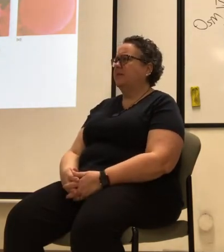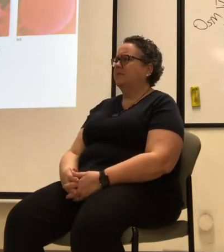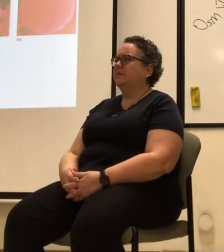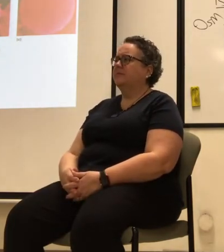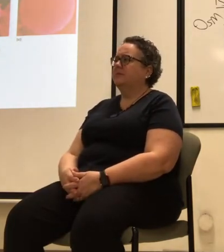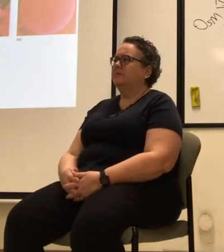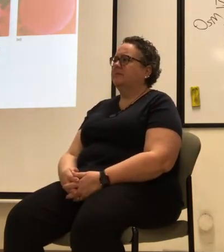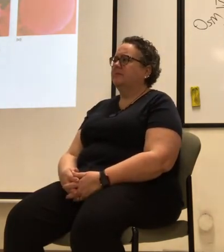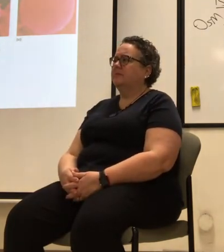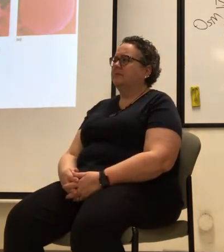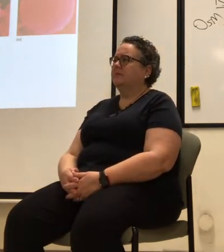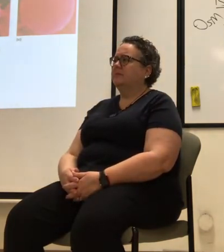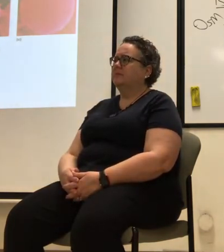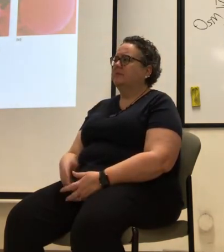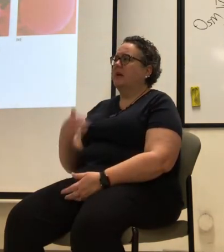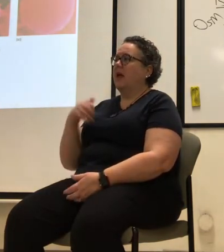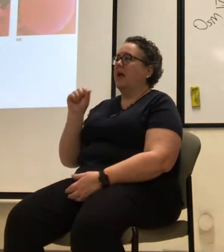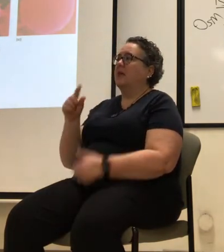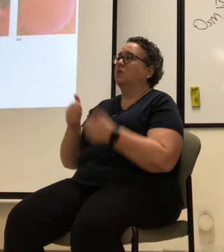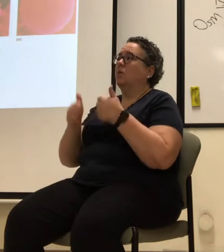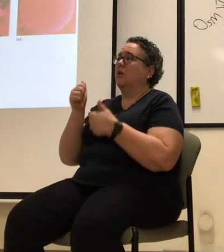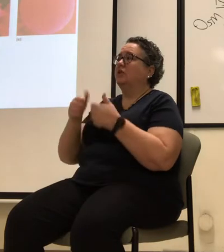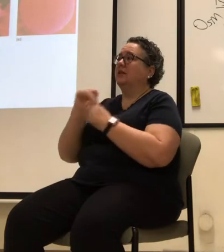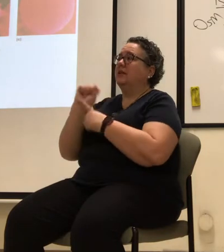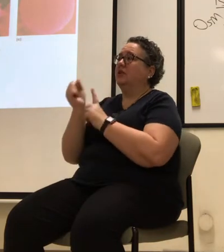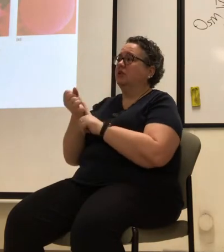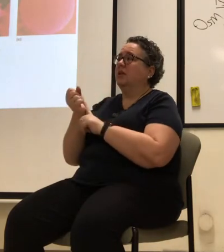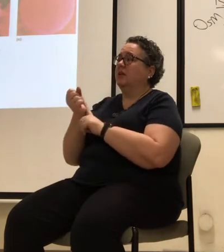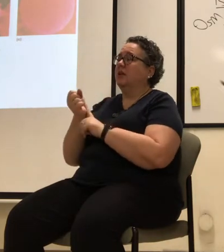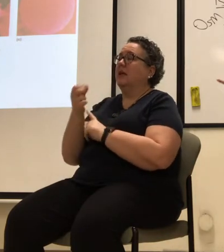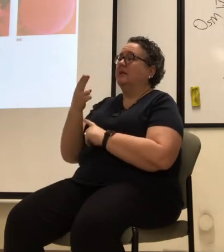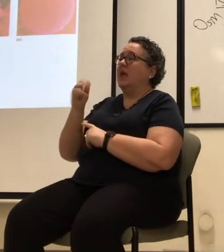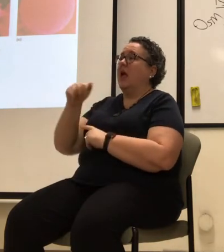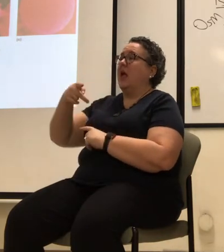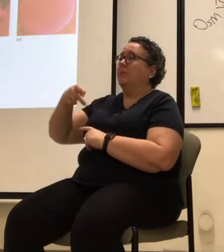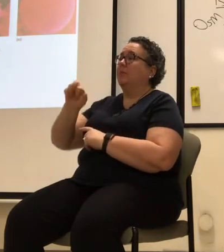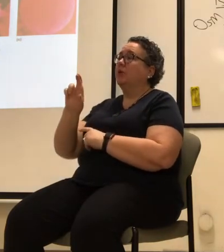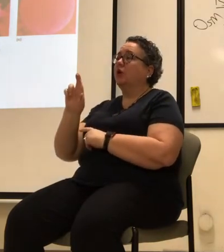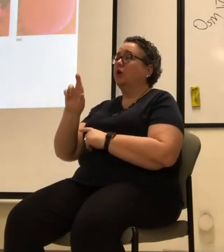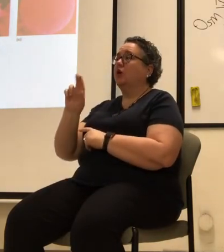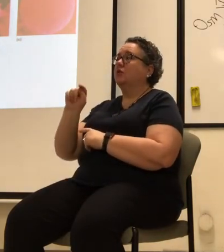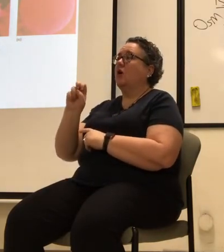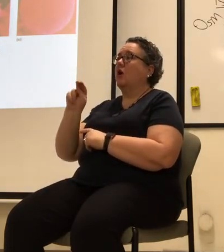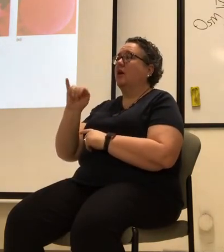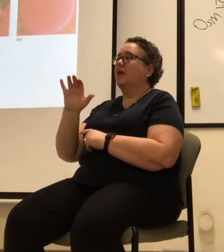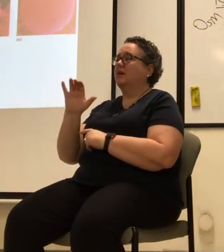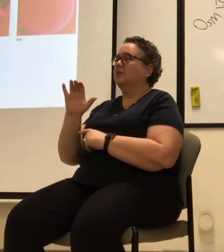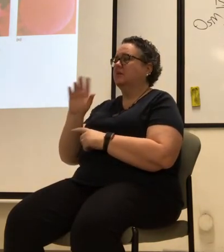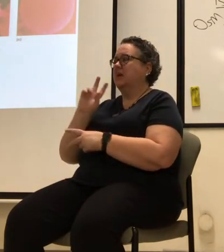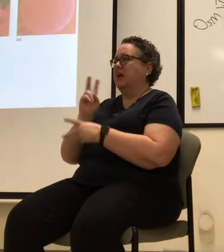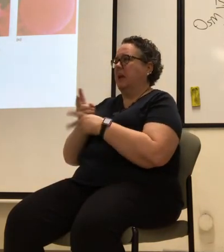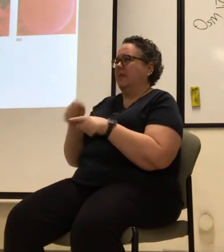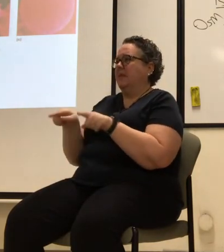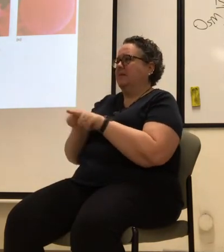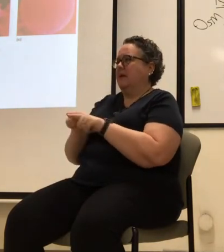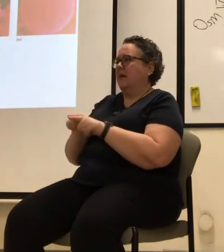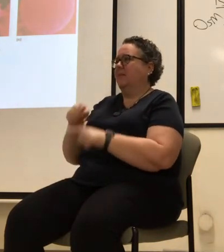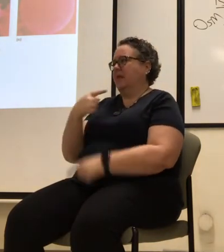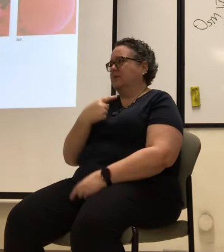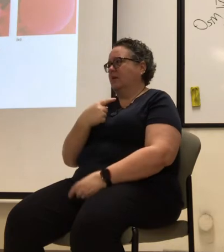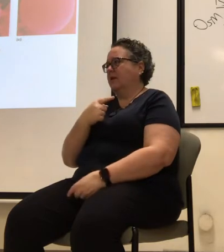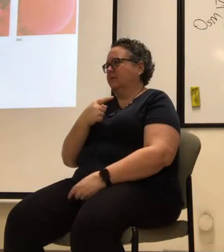B. I ask, which condition is hypertonic? Well, I kept it the same, right? This